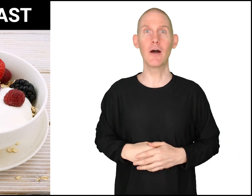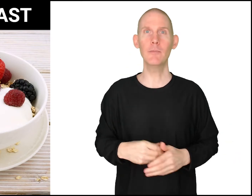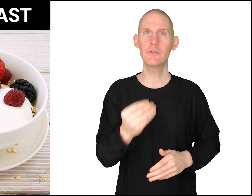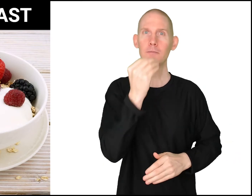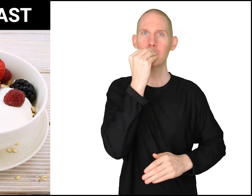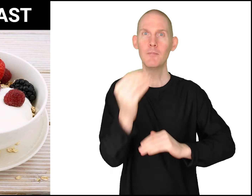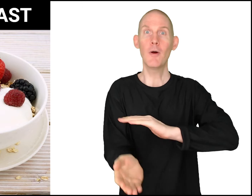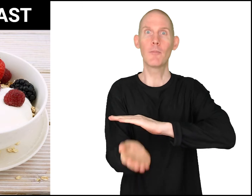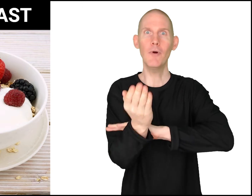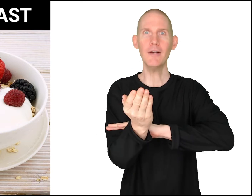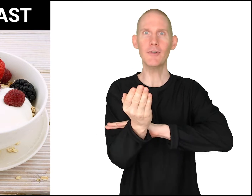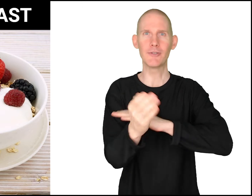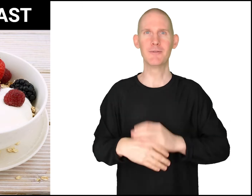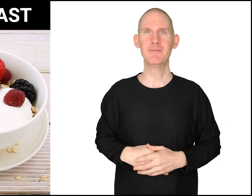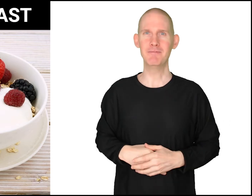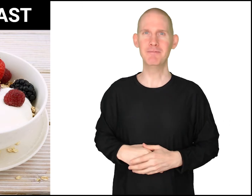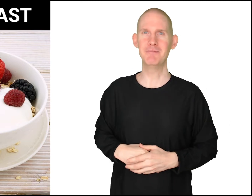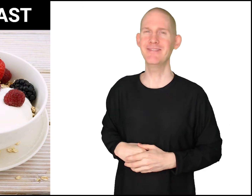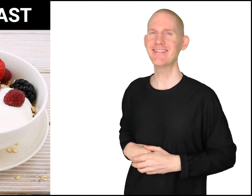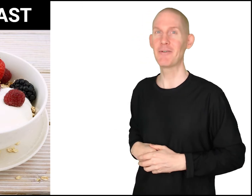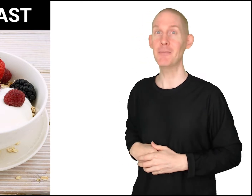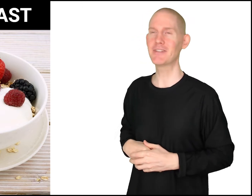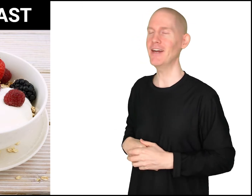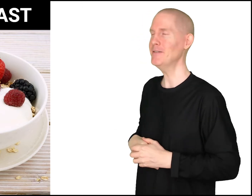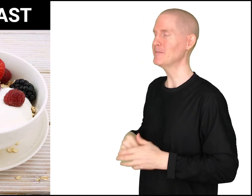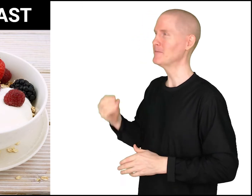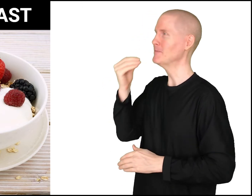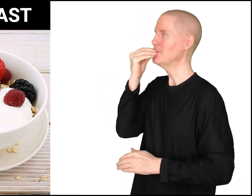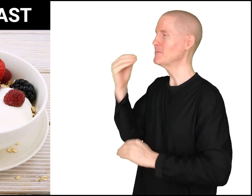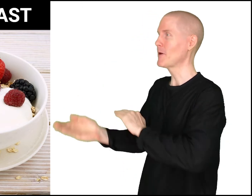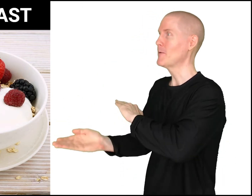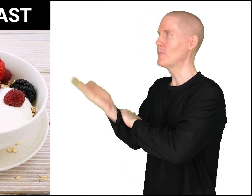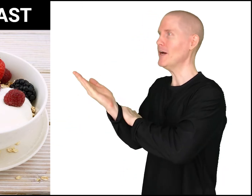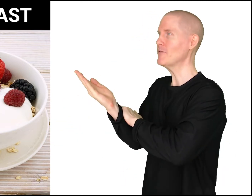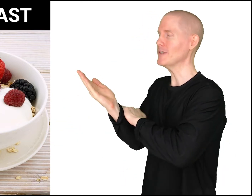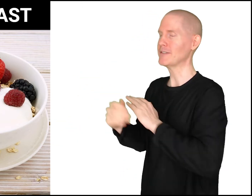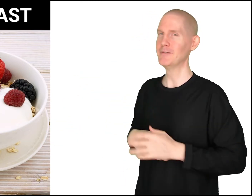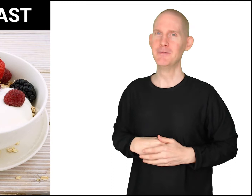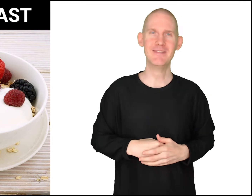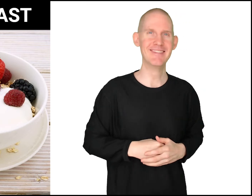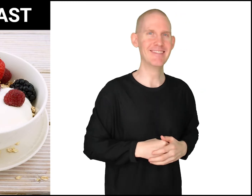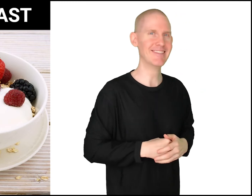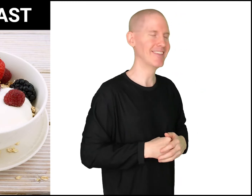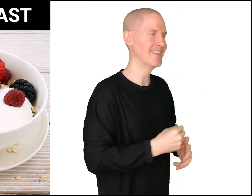becomes breakfast. From the side, breakfast.